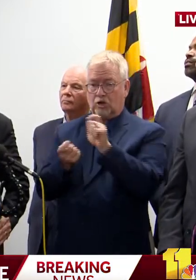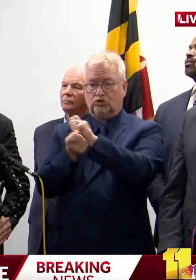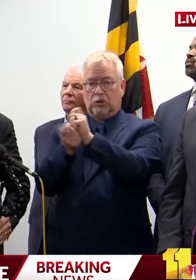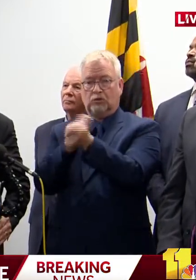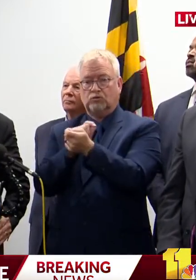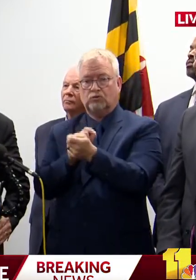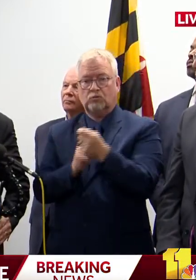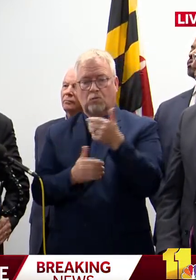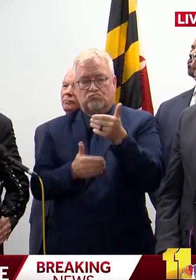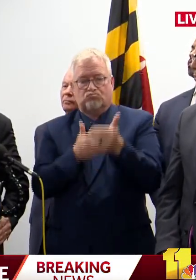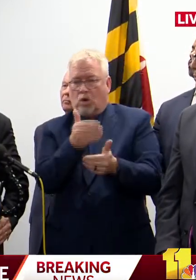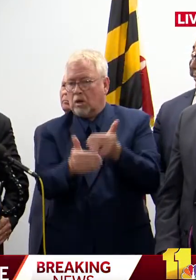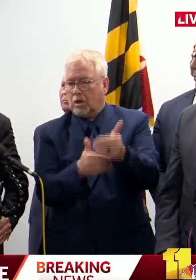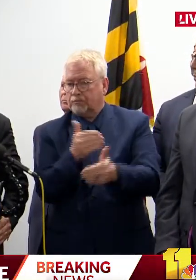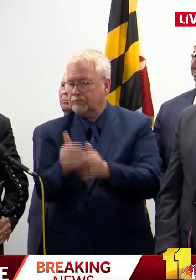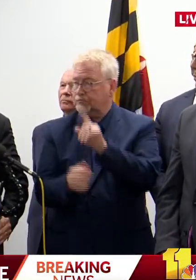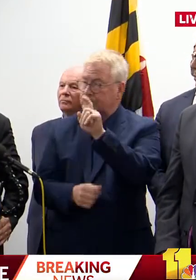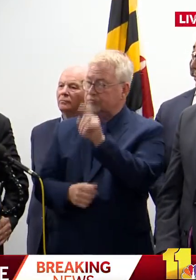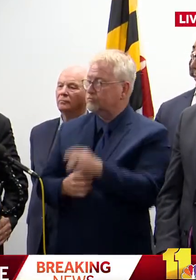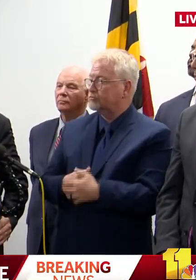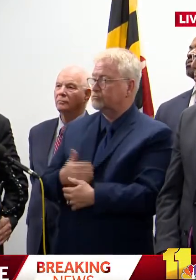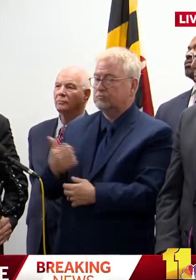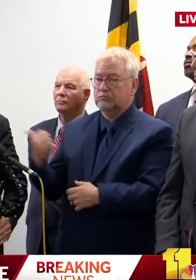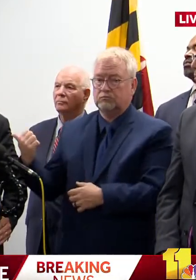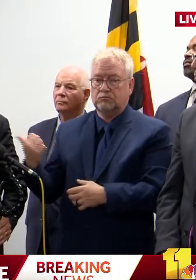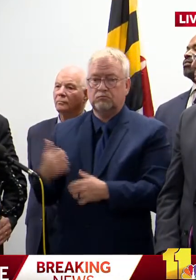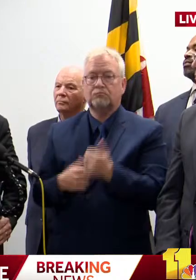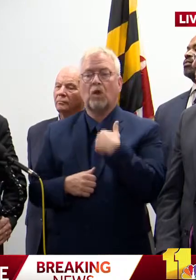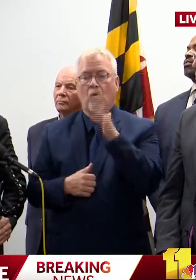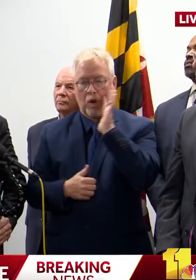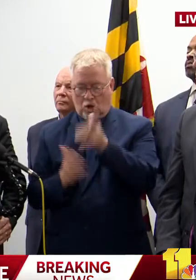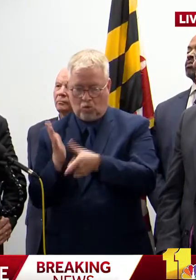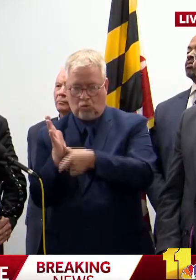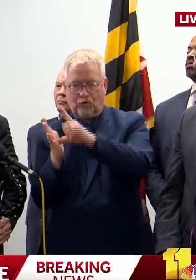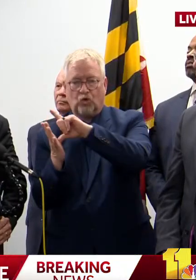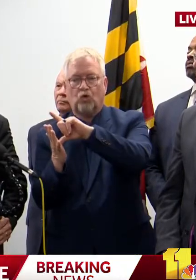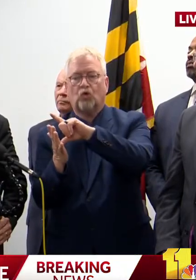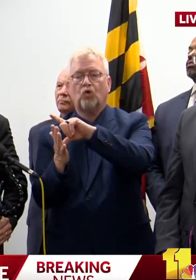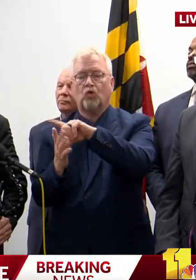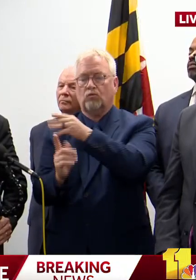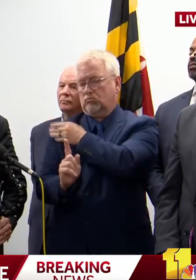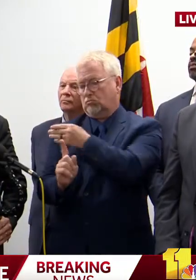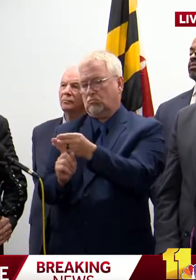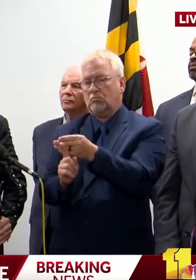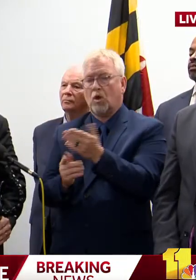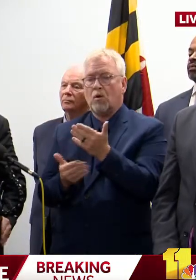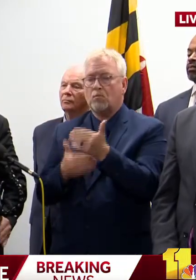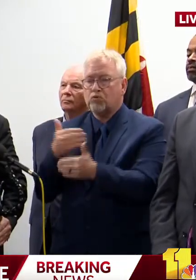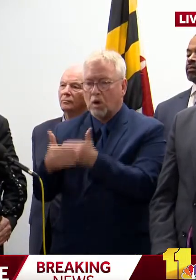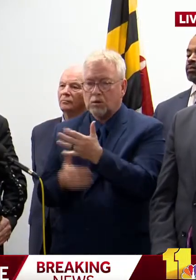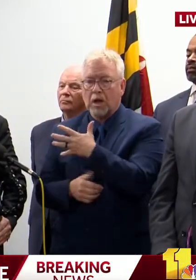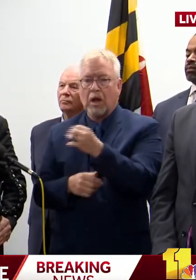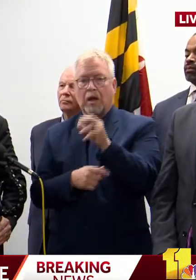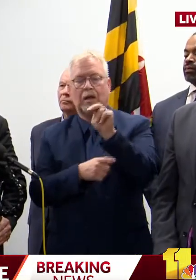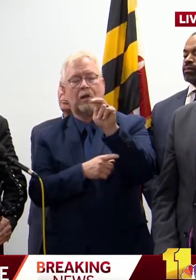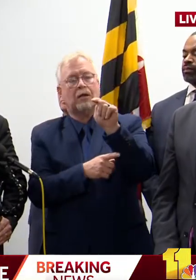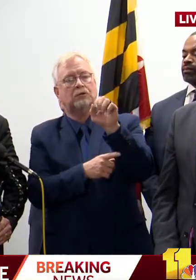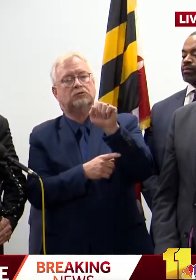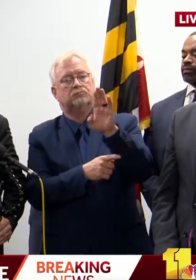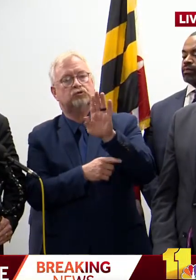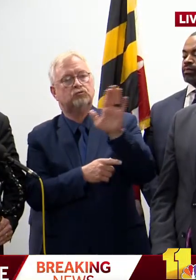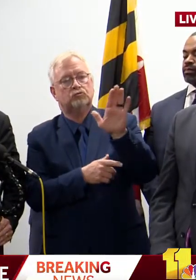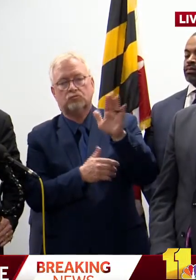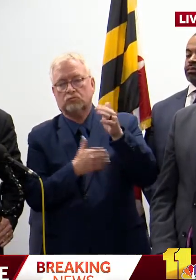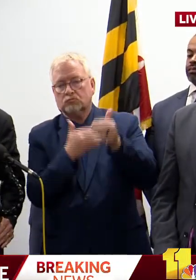obviously investigate all protocols associated with this. We'll also look to the NTSB and some of their recommendations, because they'll review the entire, every process